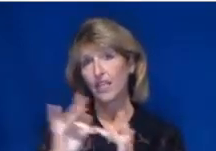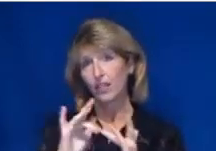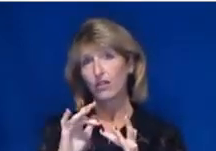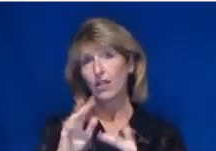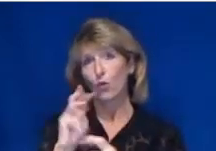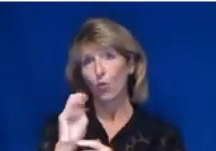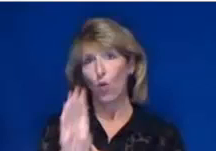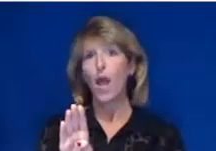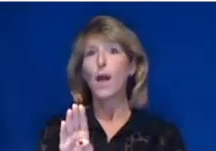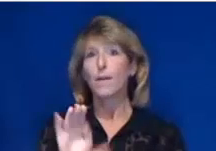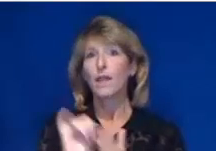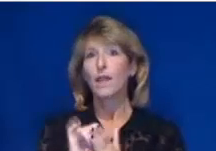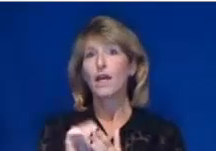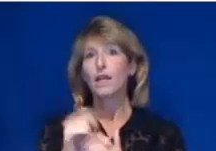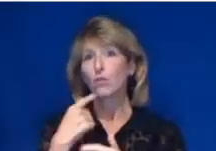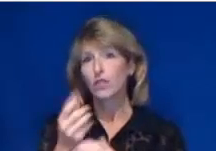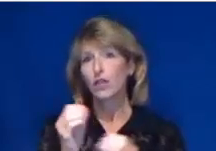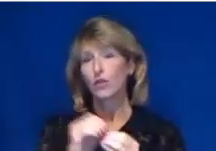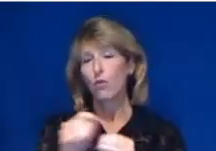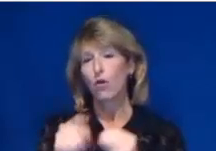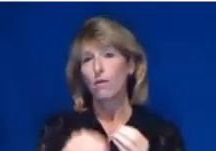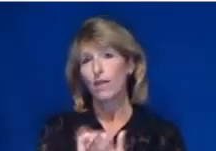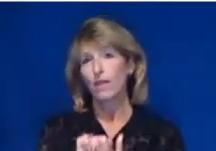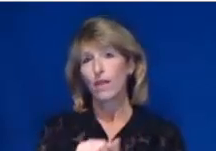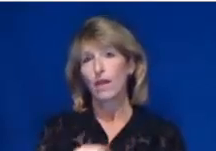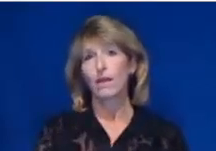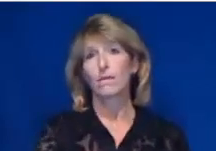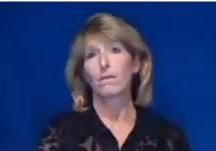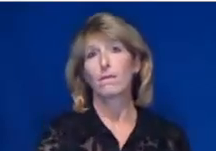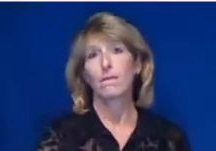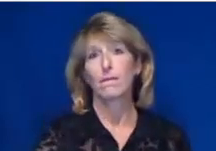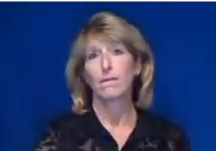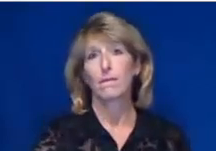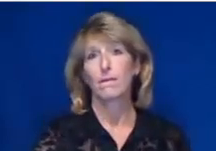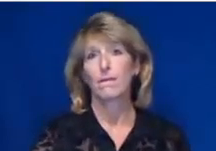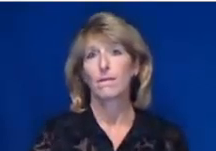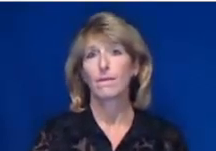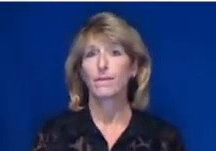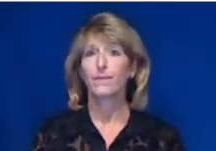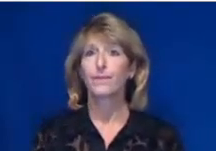Additional information and resources will be available on their website.